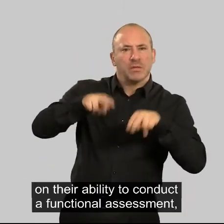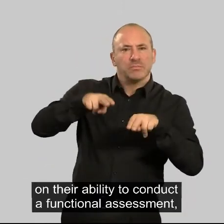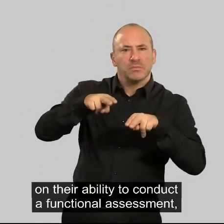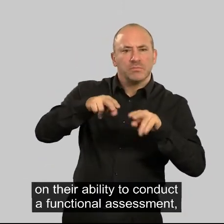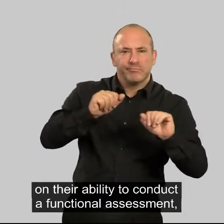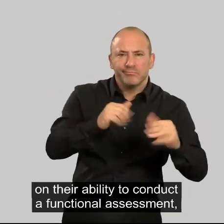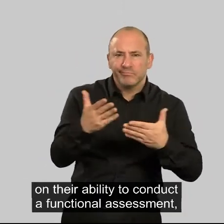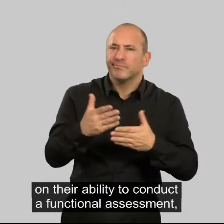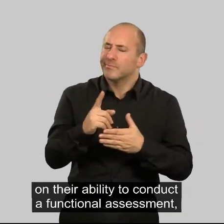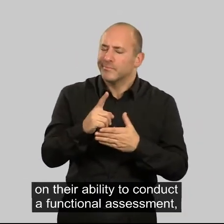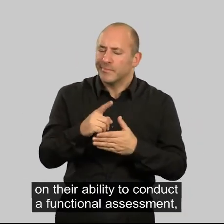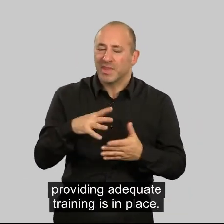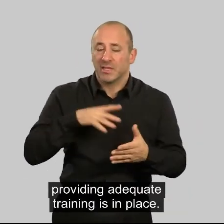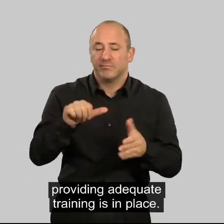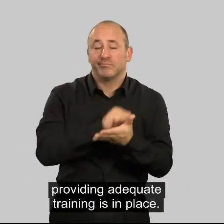place.